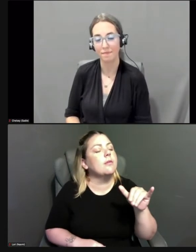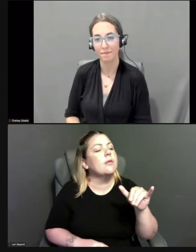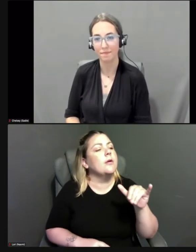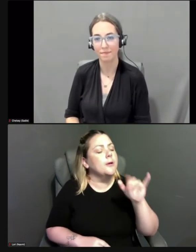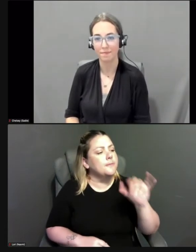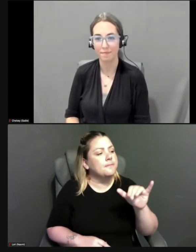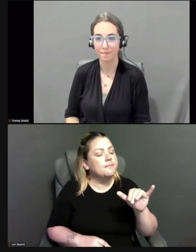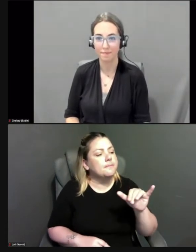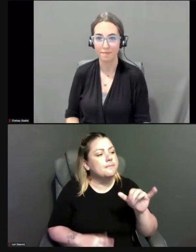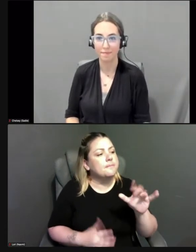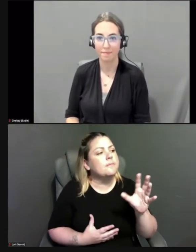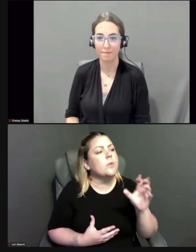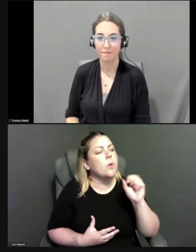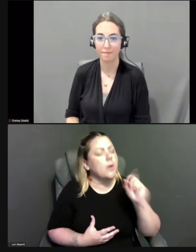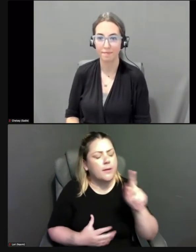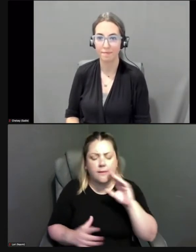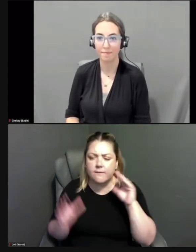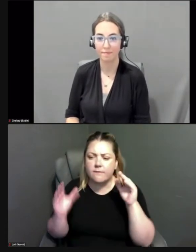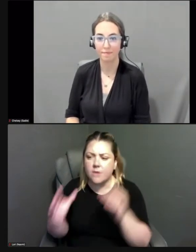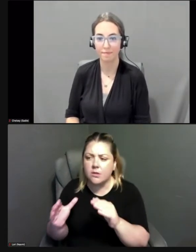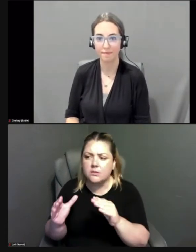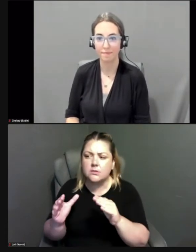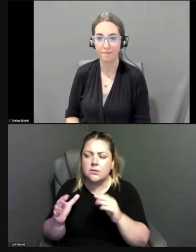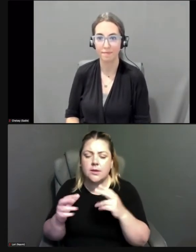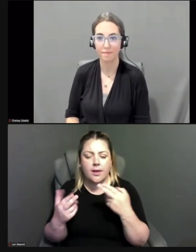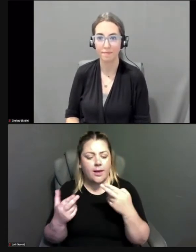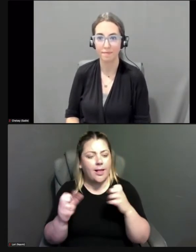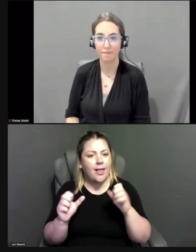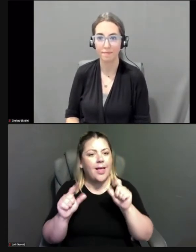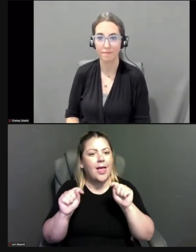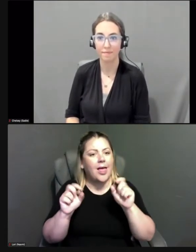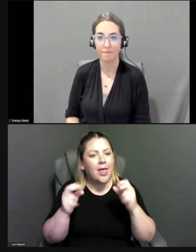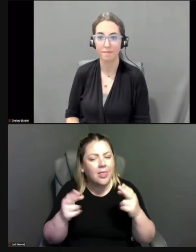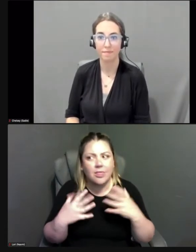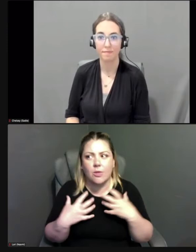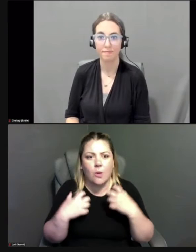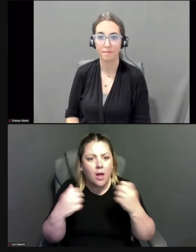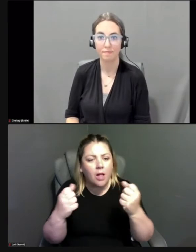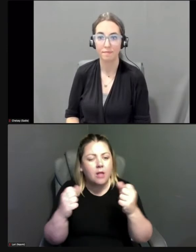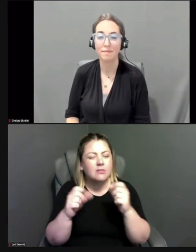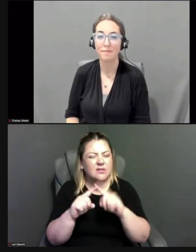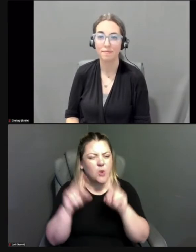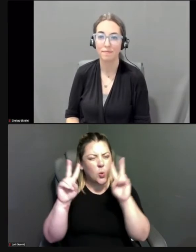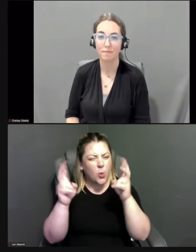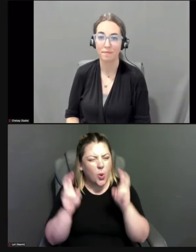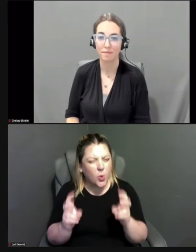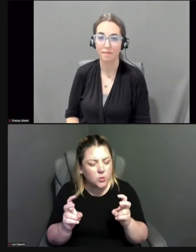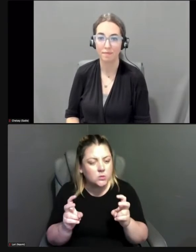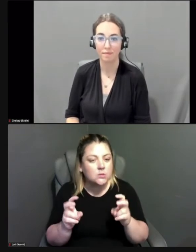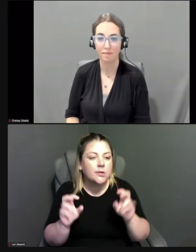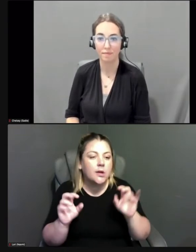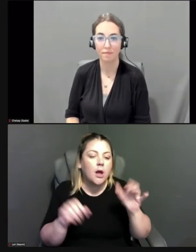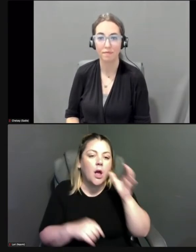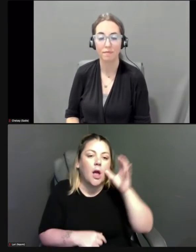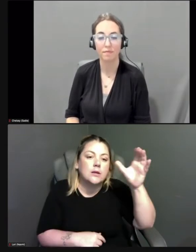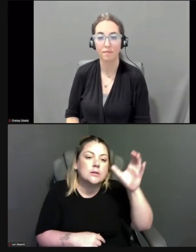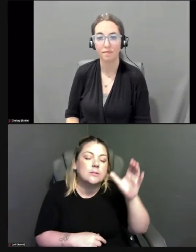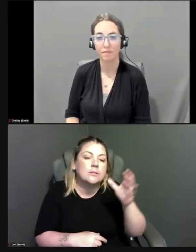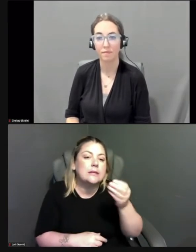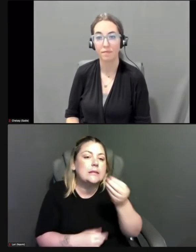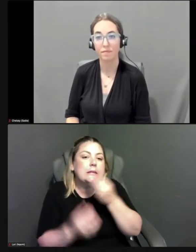of, health and wellness, like quotes around all of these words. And clean eating was the